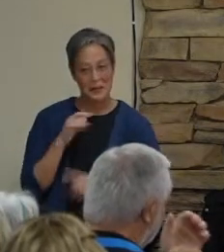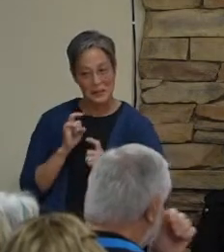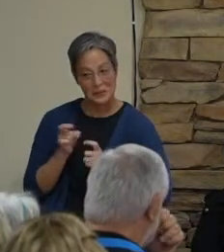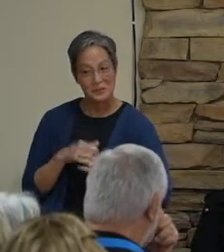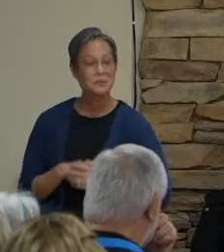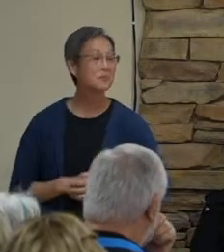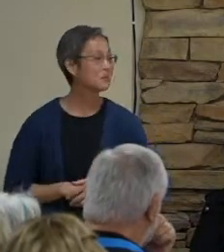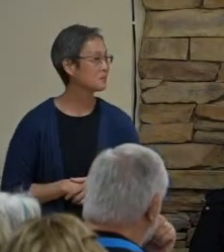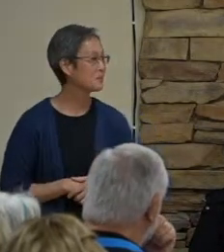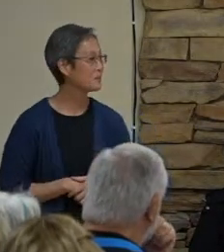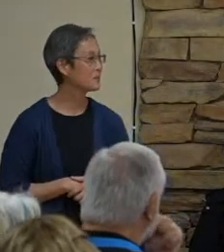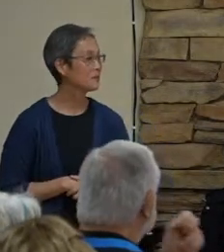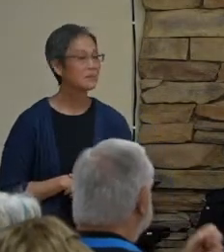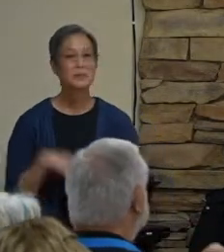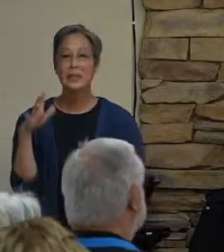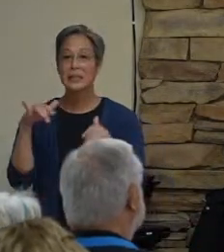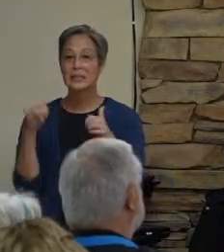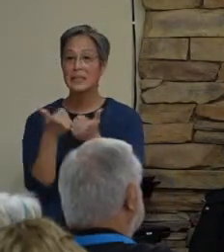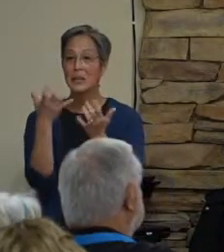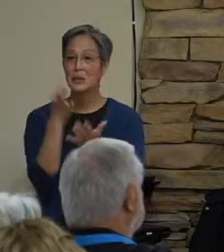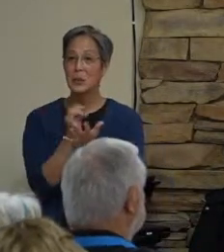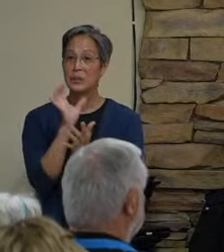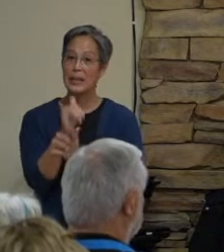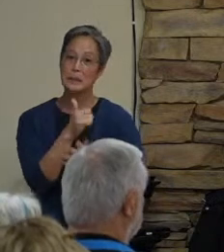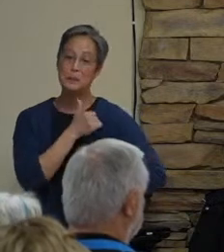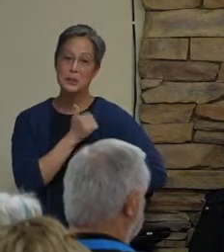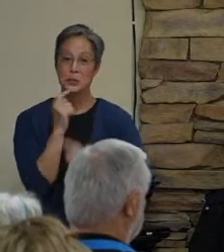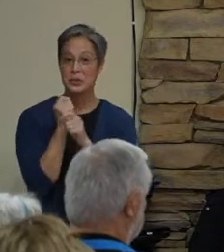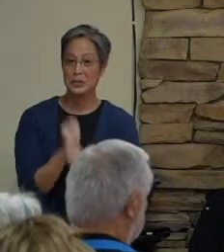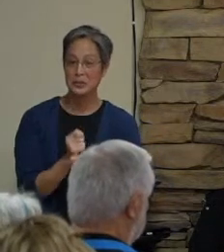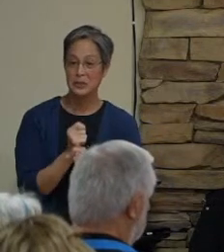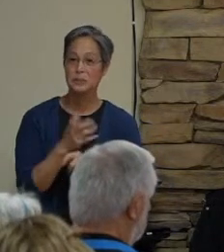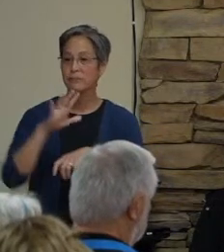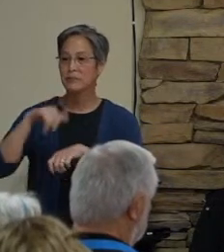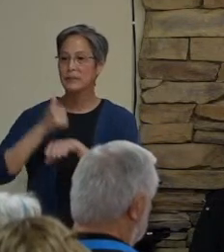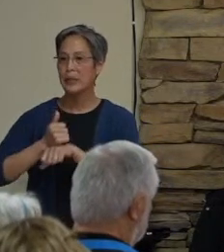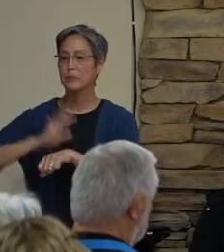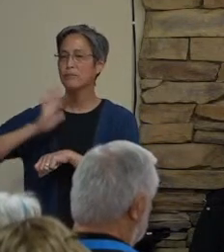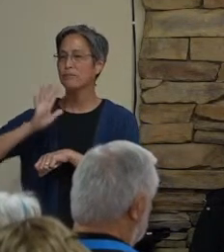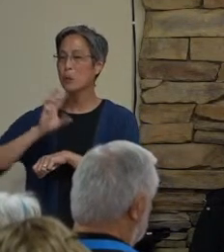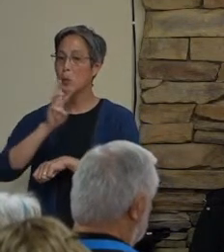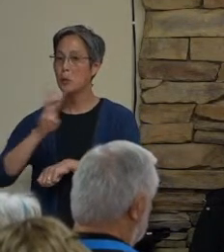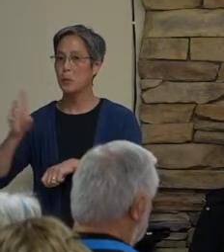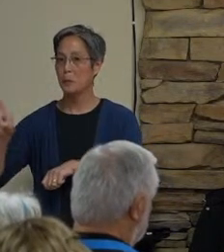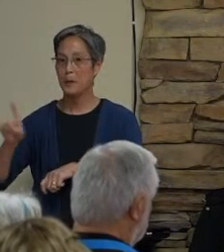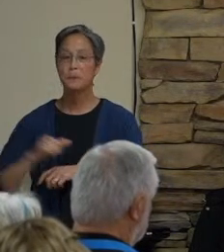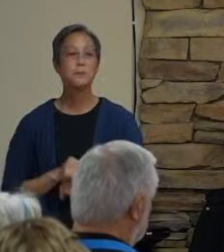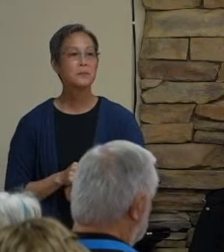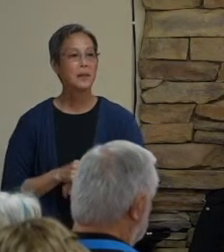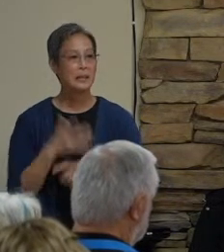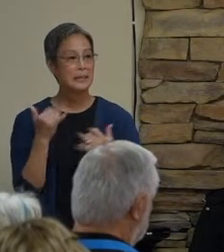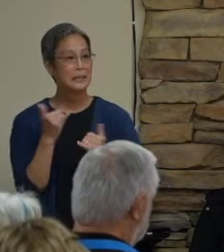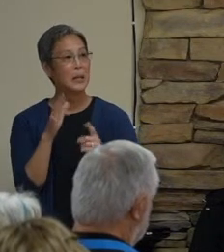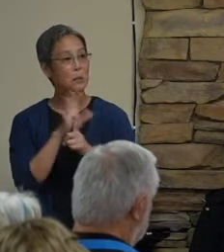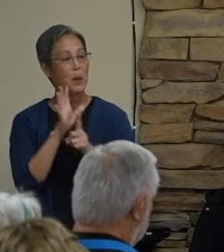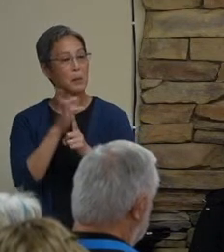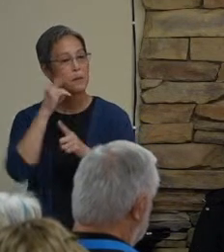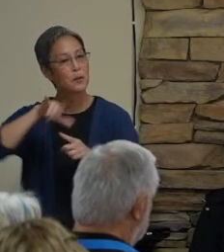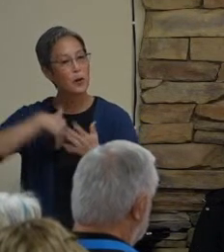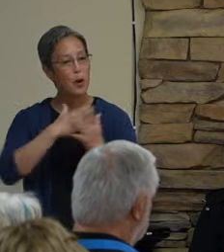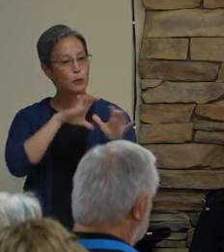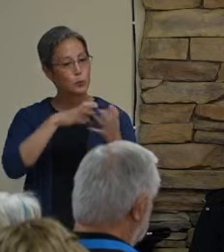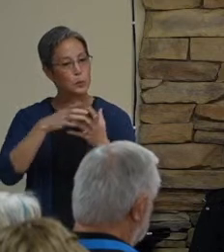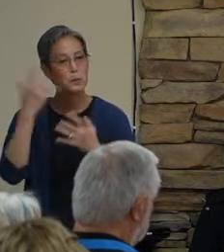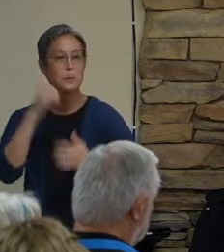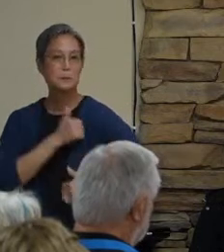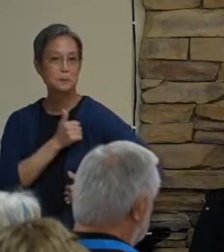World War I. and today they're very popular throughout all branches of